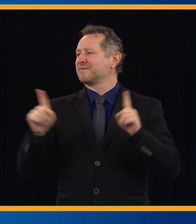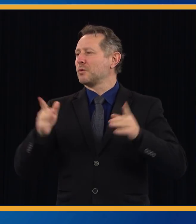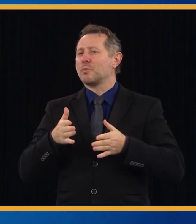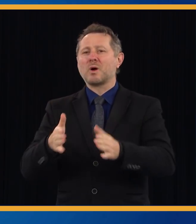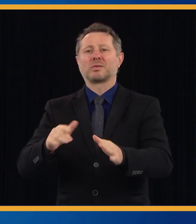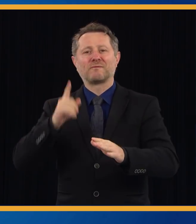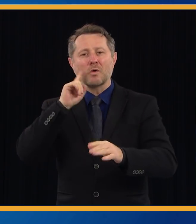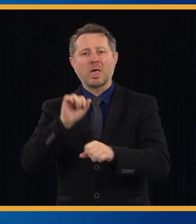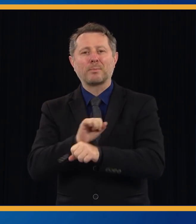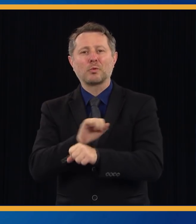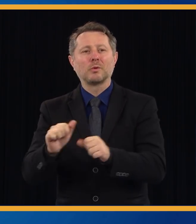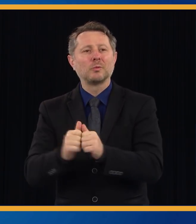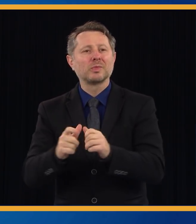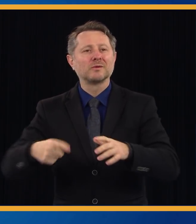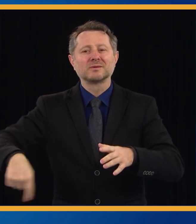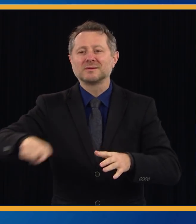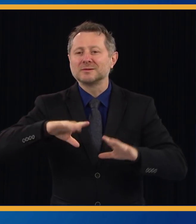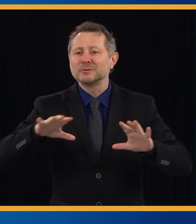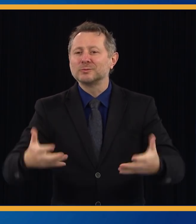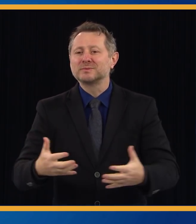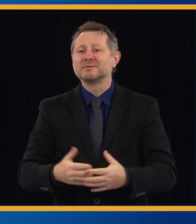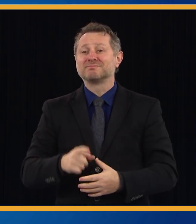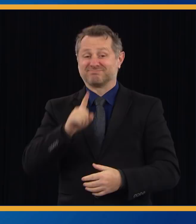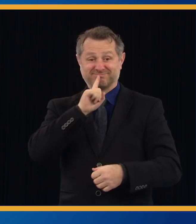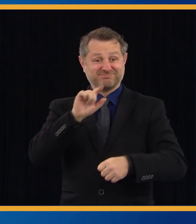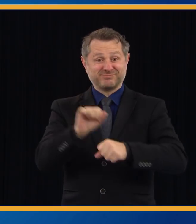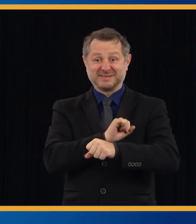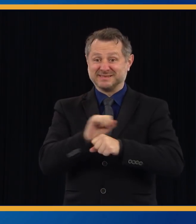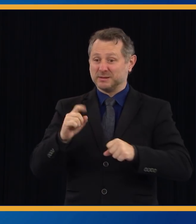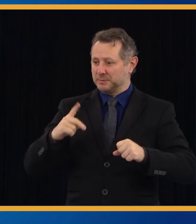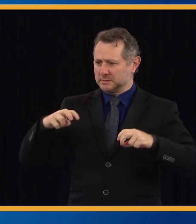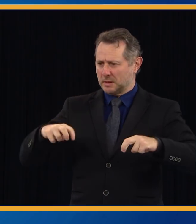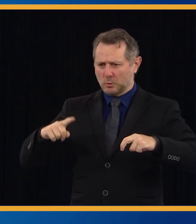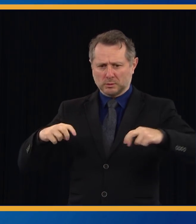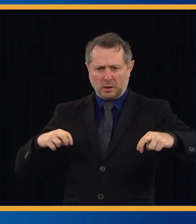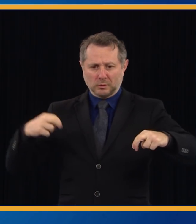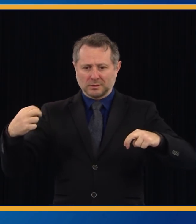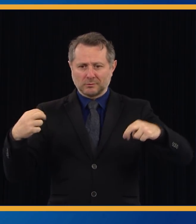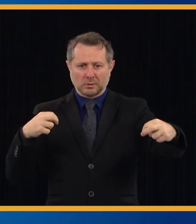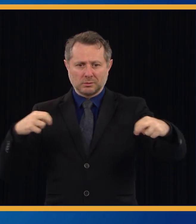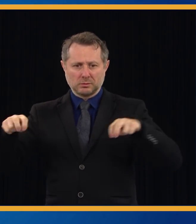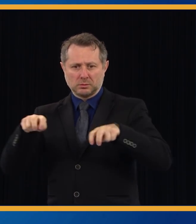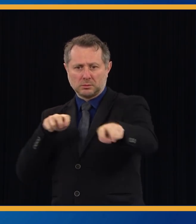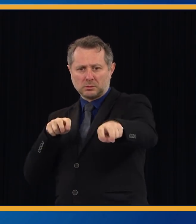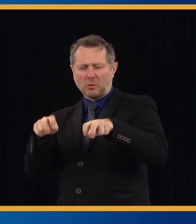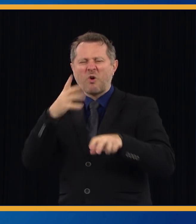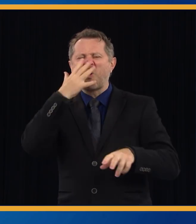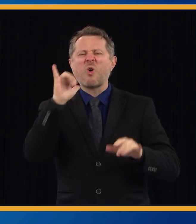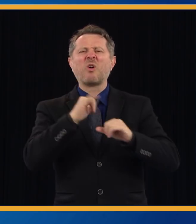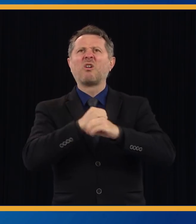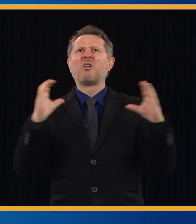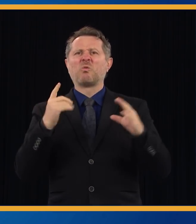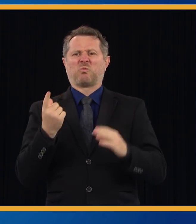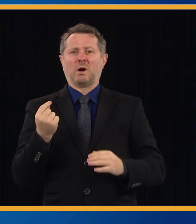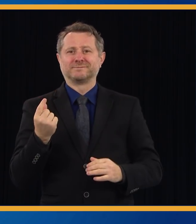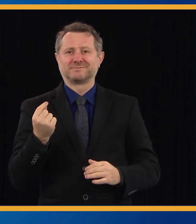actual physical space. What does the physical space look like when you reopen in